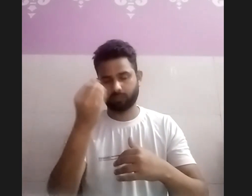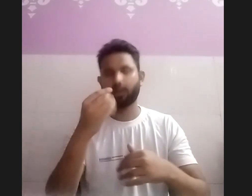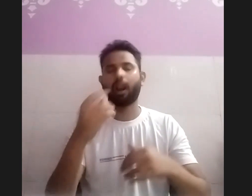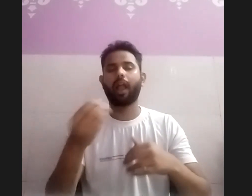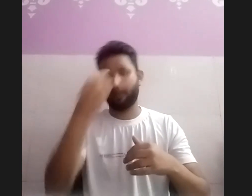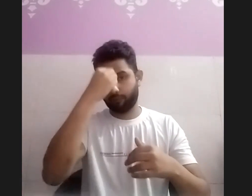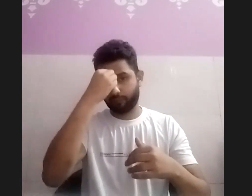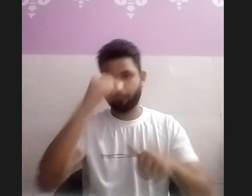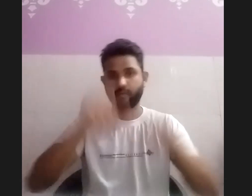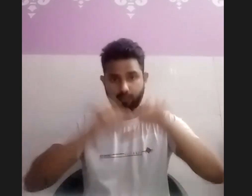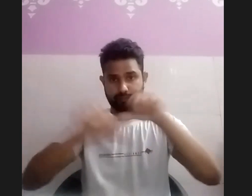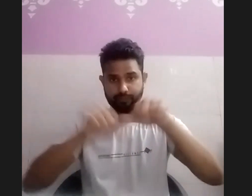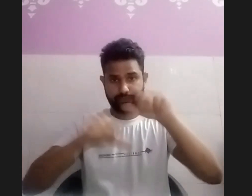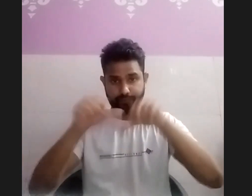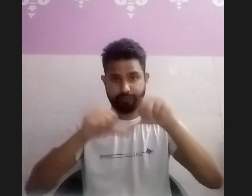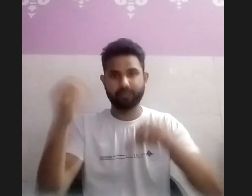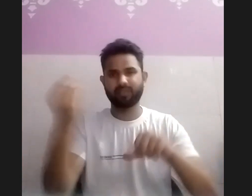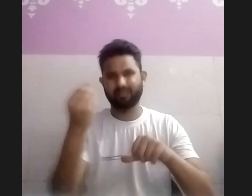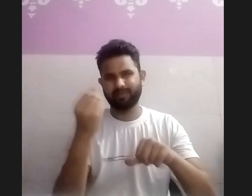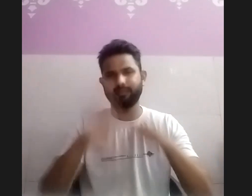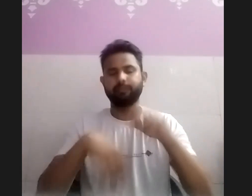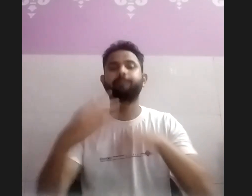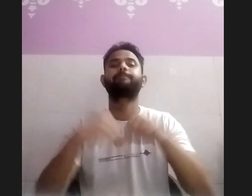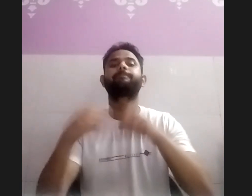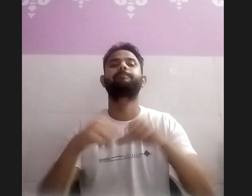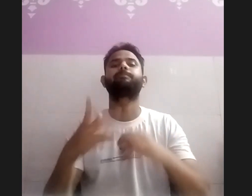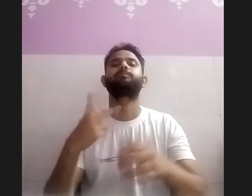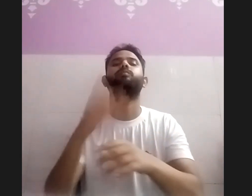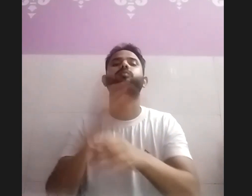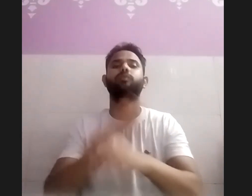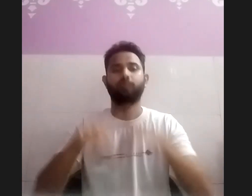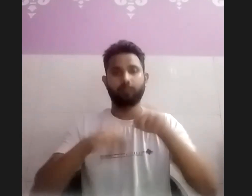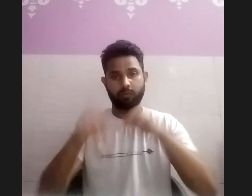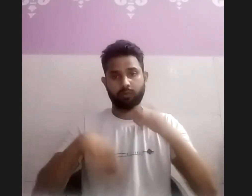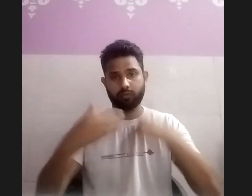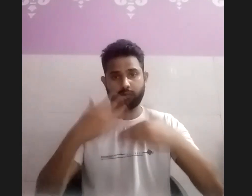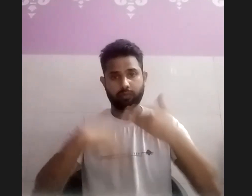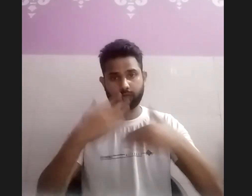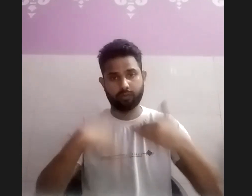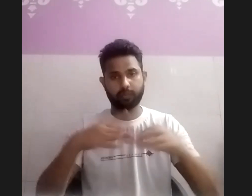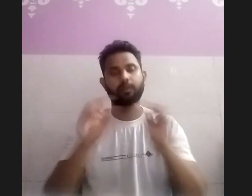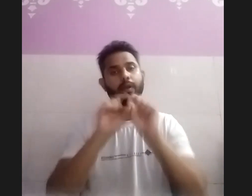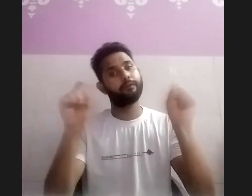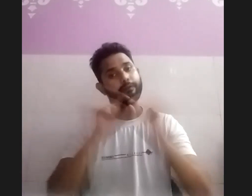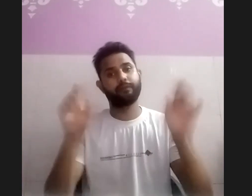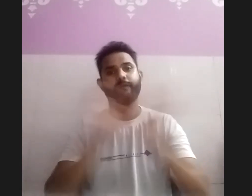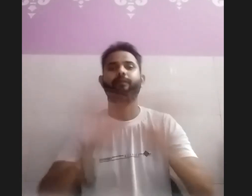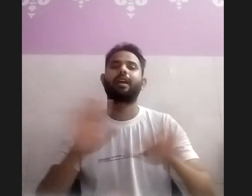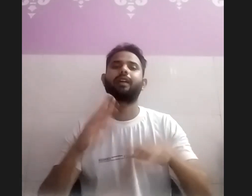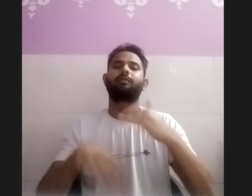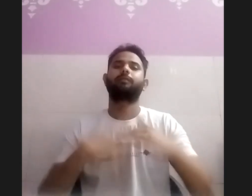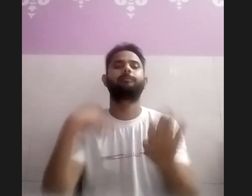but then I mean, after a repetitive process, the complaint finally got